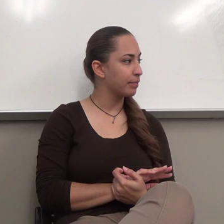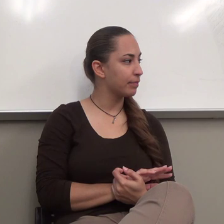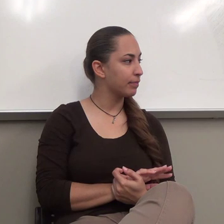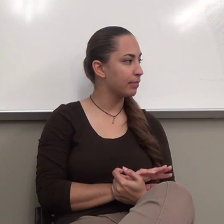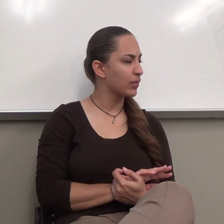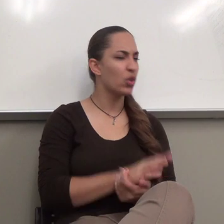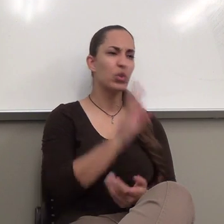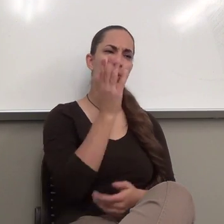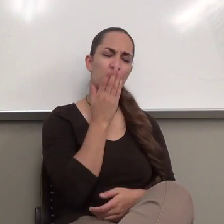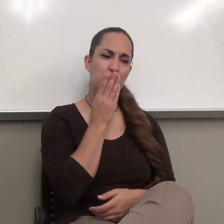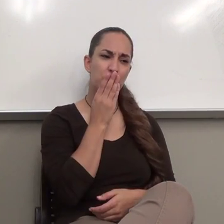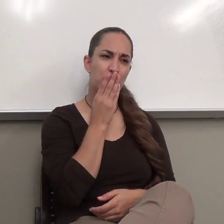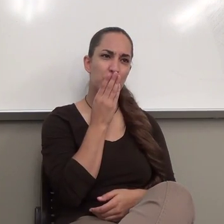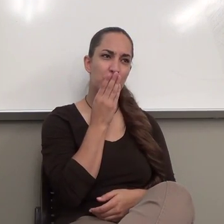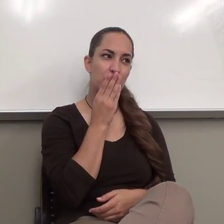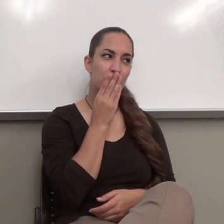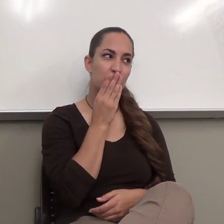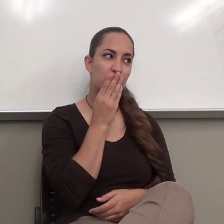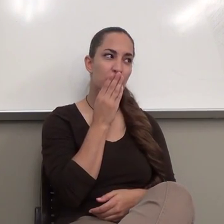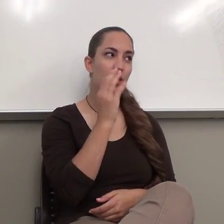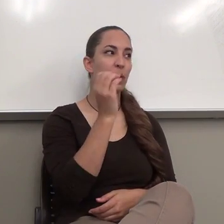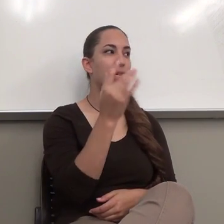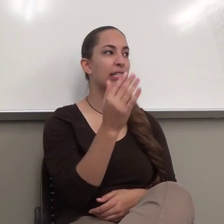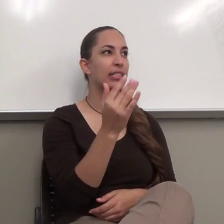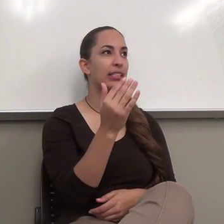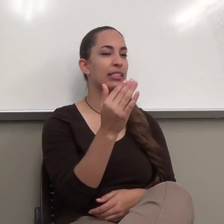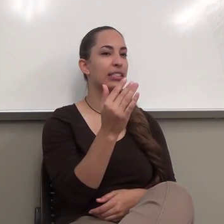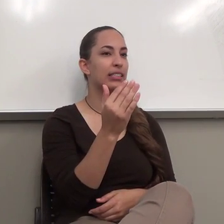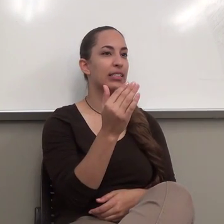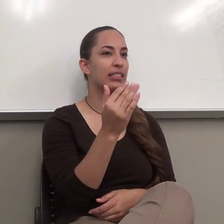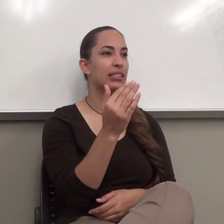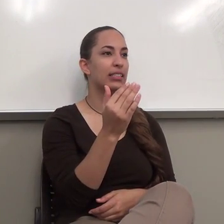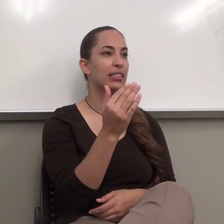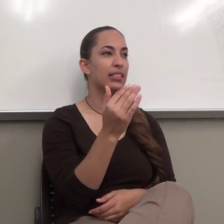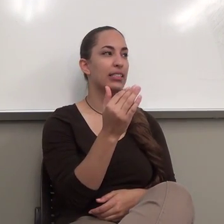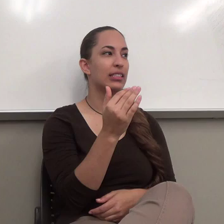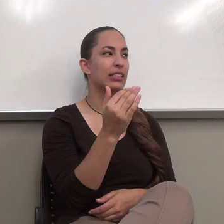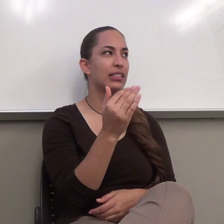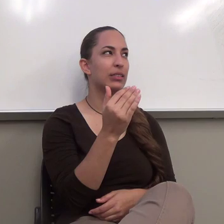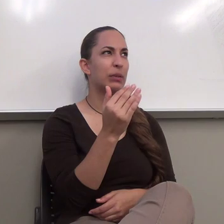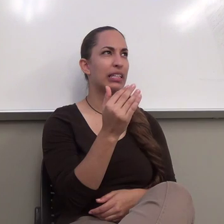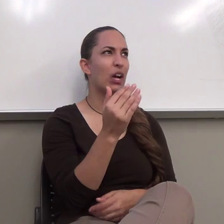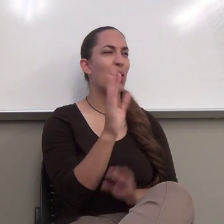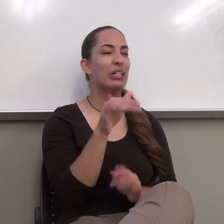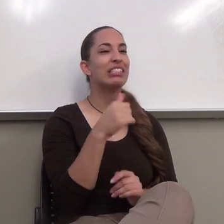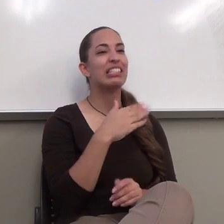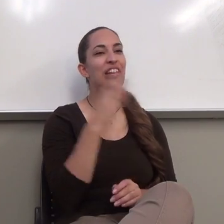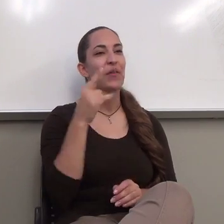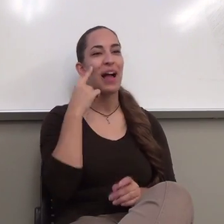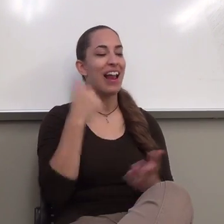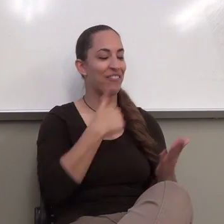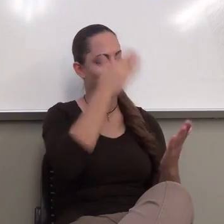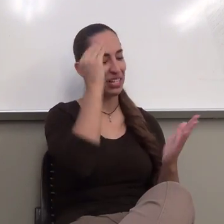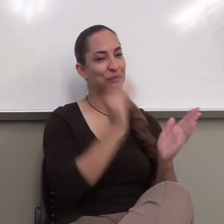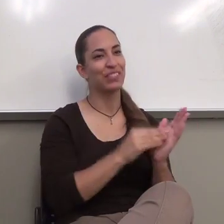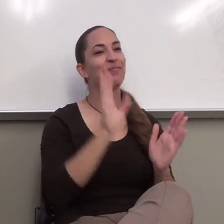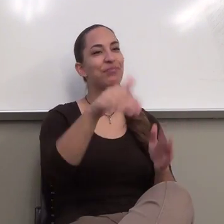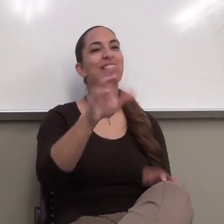Maybe I'll give you this. Okay, never mind. We'll do that when we start the essays. But think in terms of either underlining it